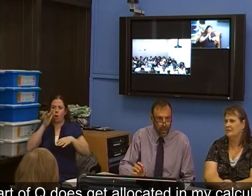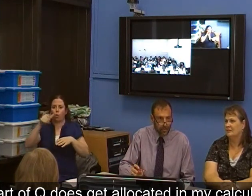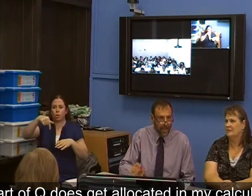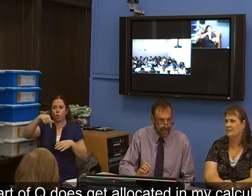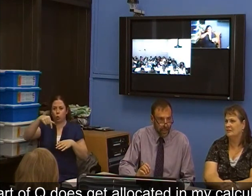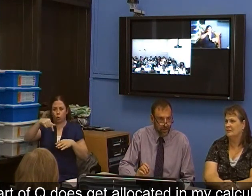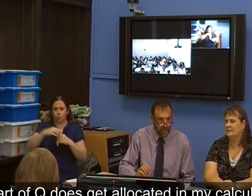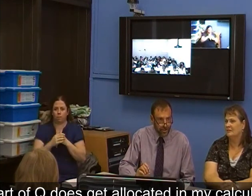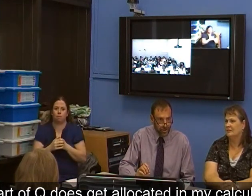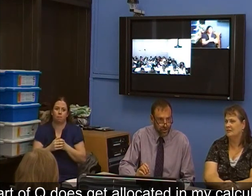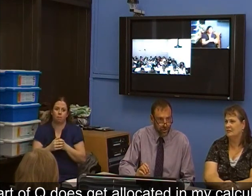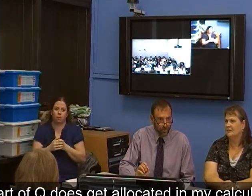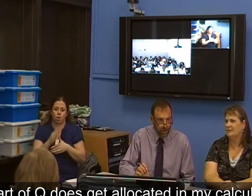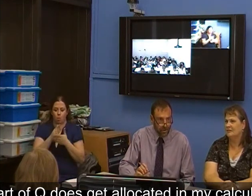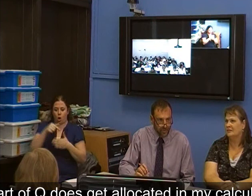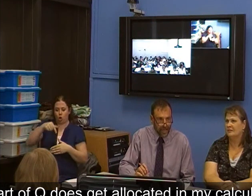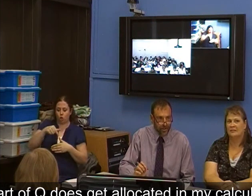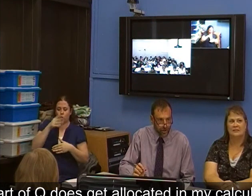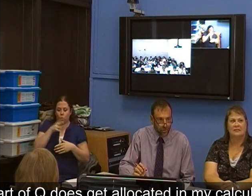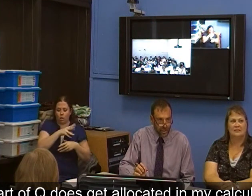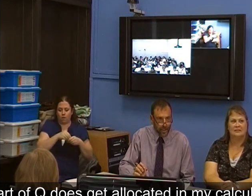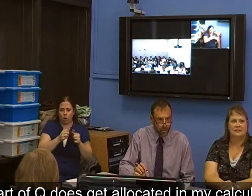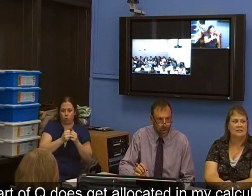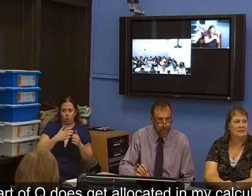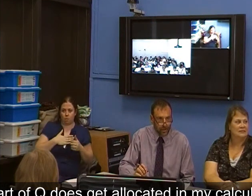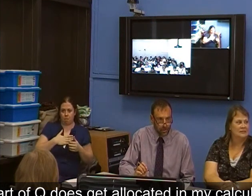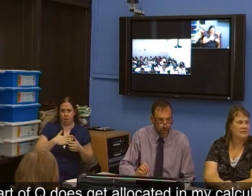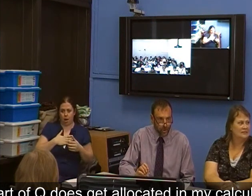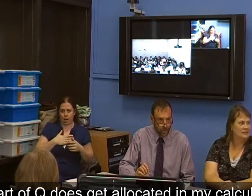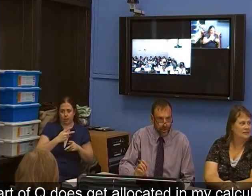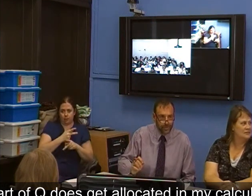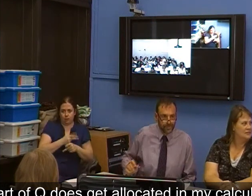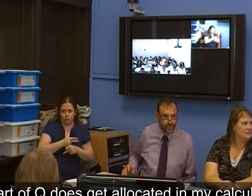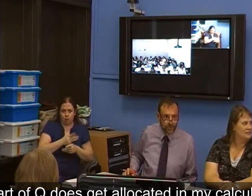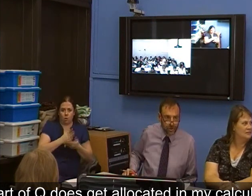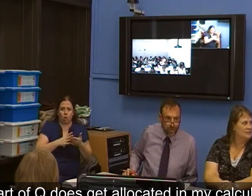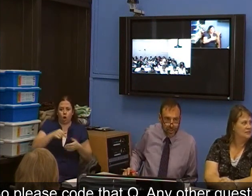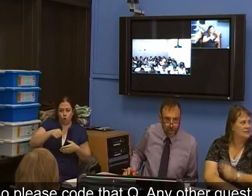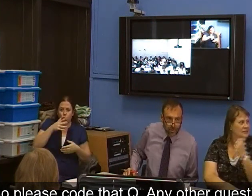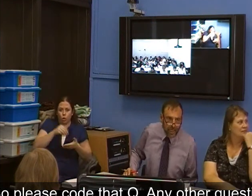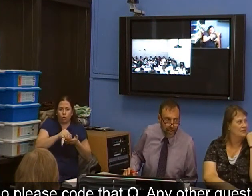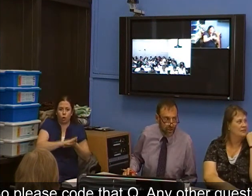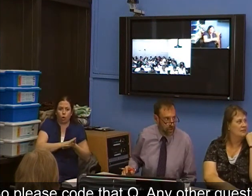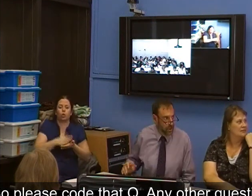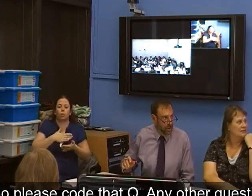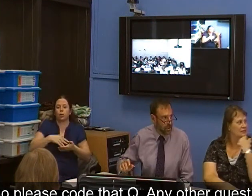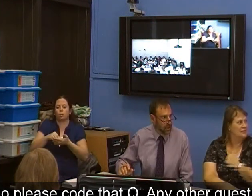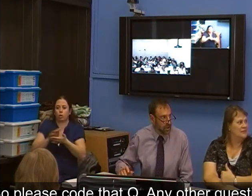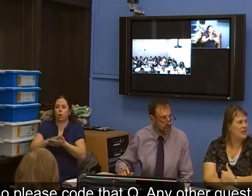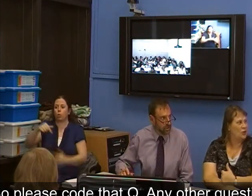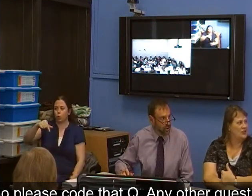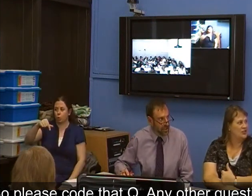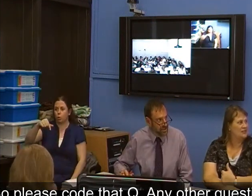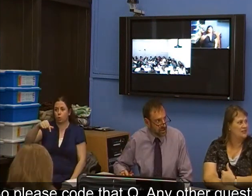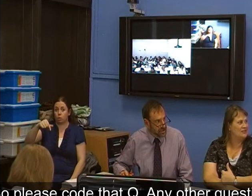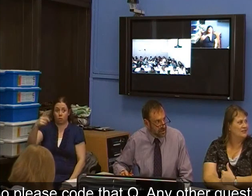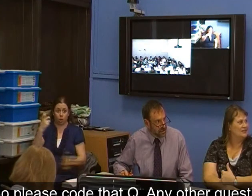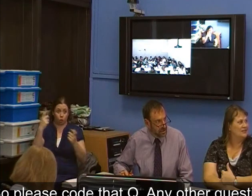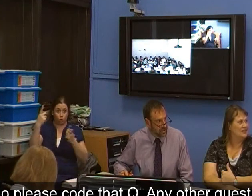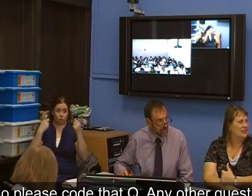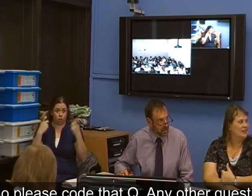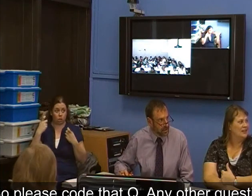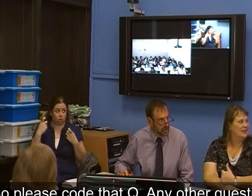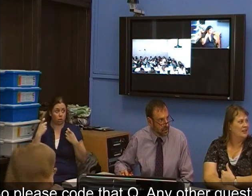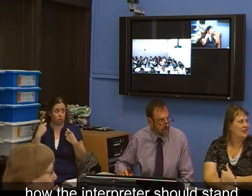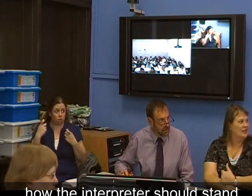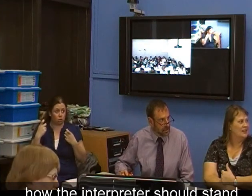my calculations. So part of that Q time will get recorded. So please code that Q. Any other questions? Alicia,